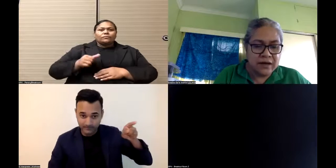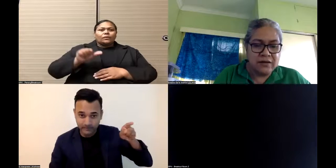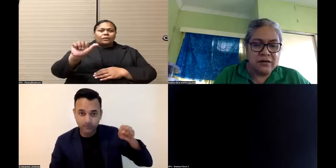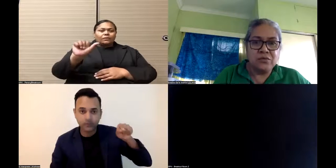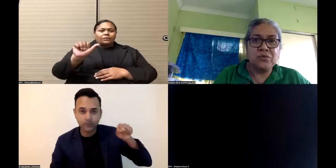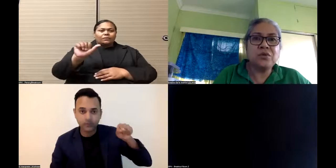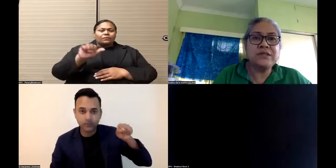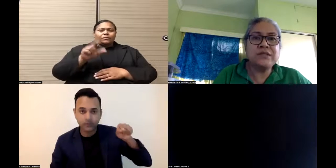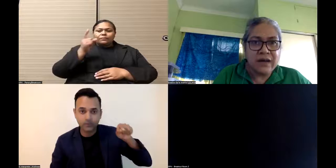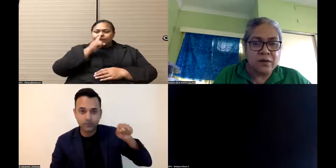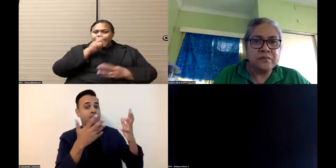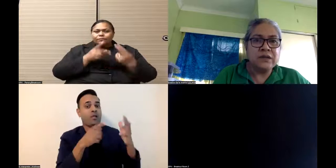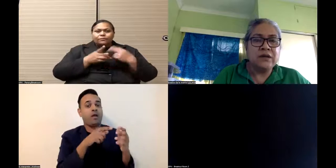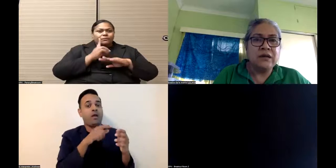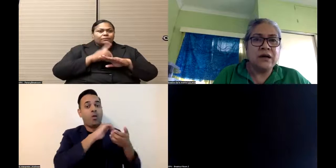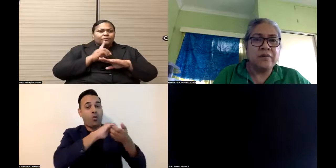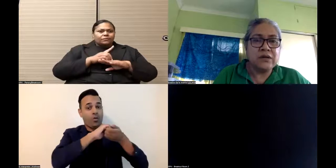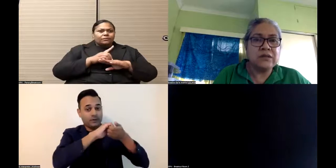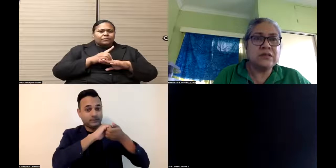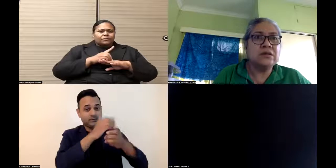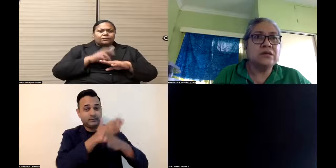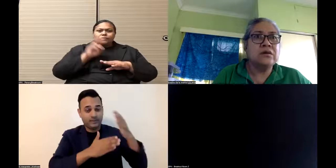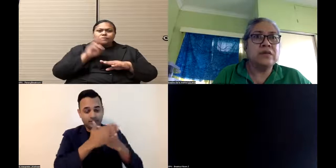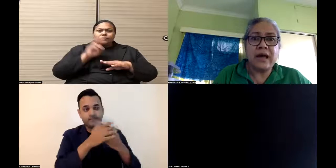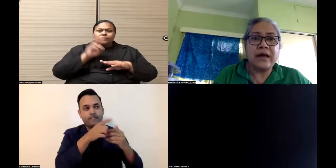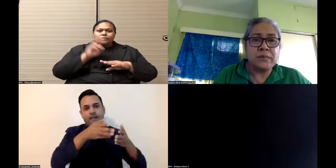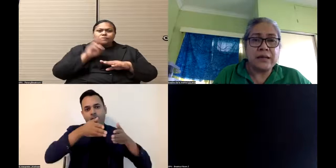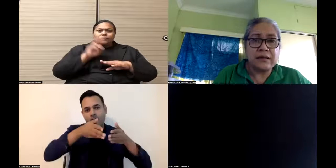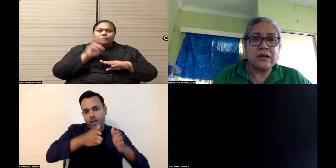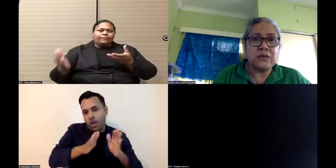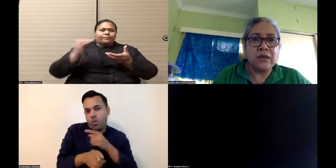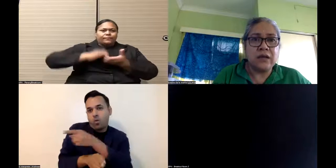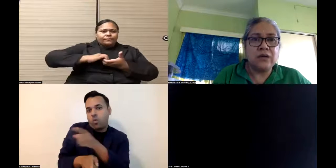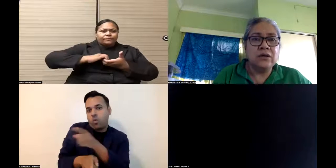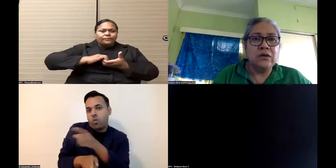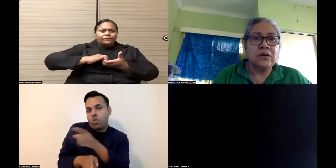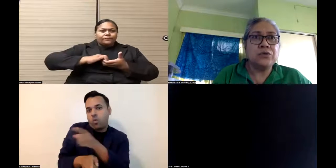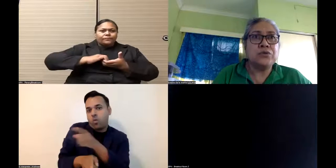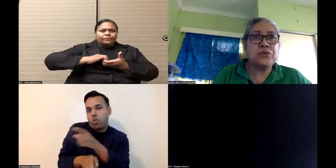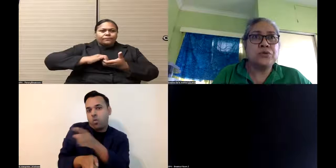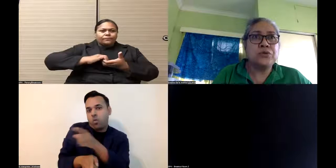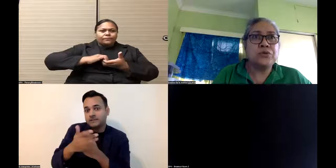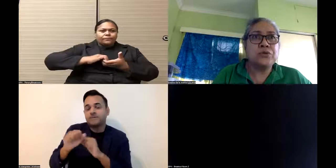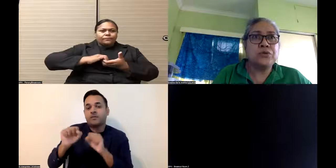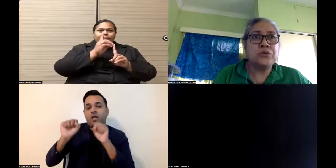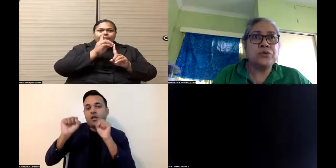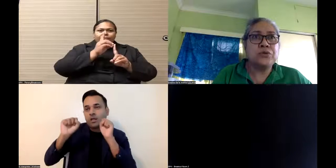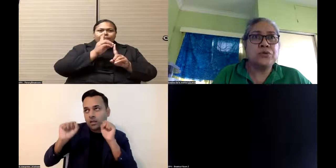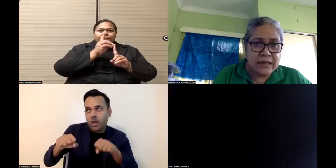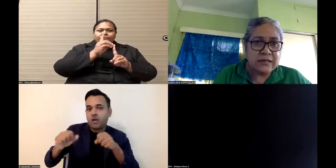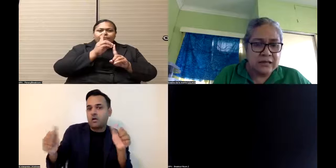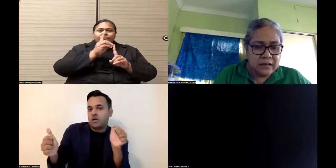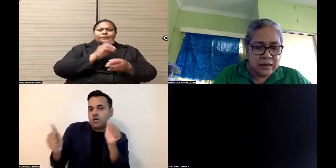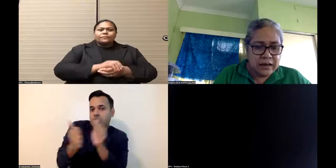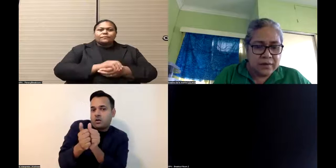co-deliver, to co-develop, because they are expected as well to educate